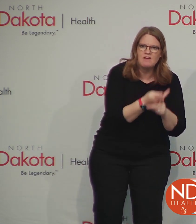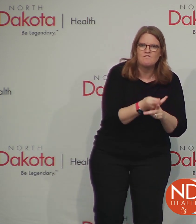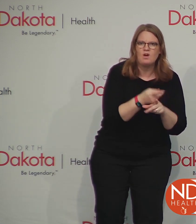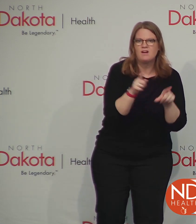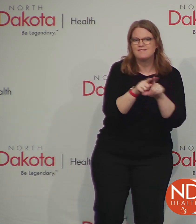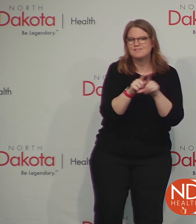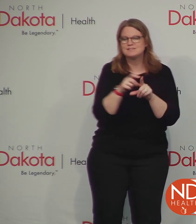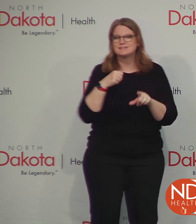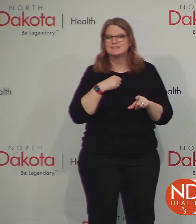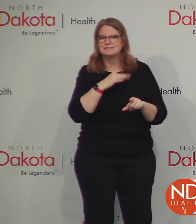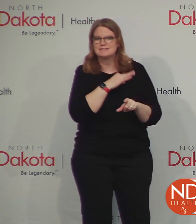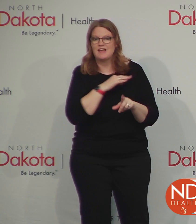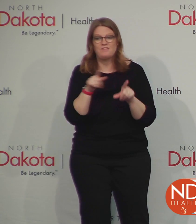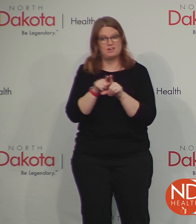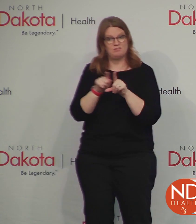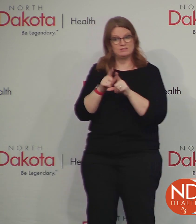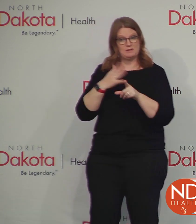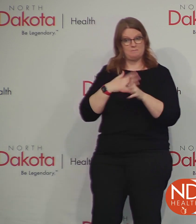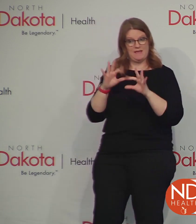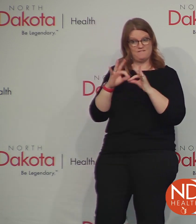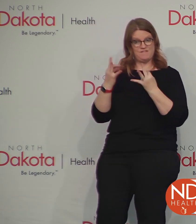family primarily.